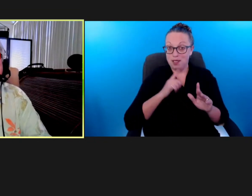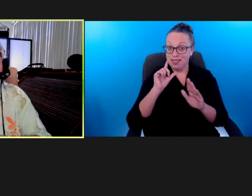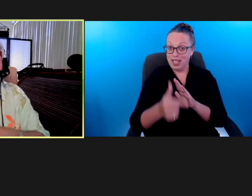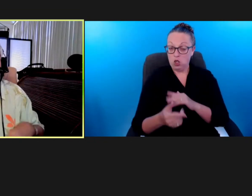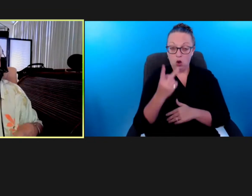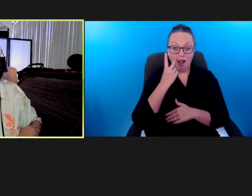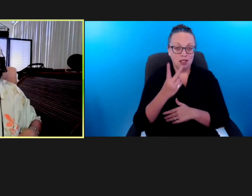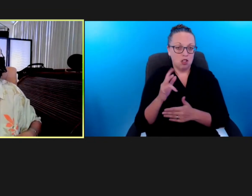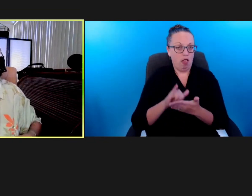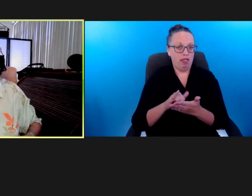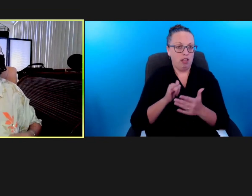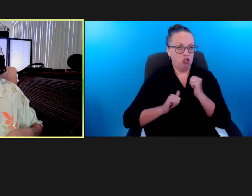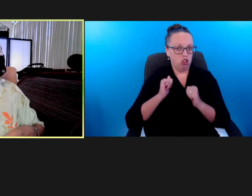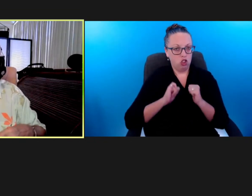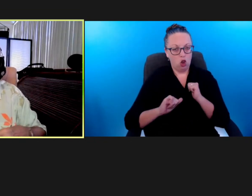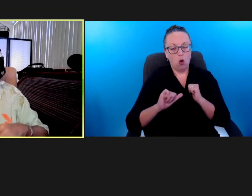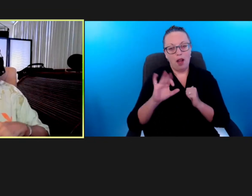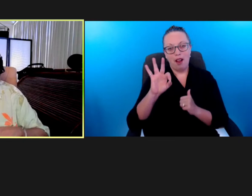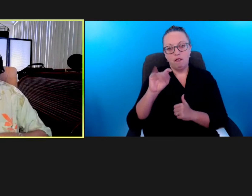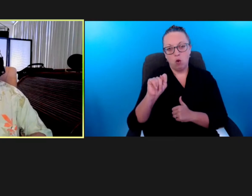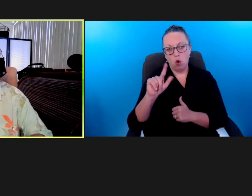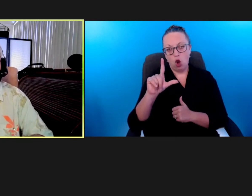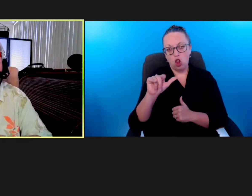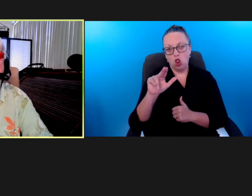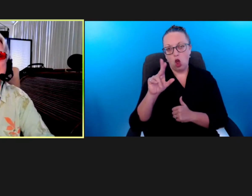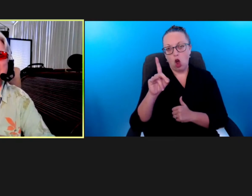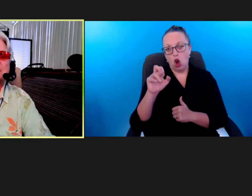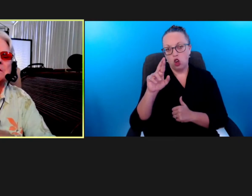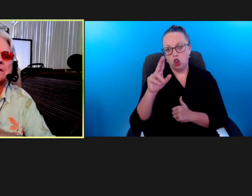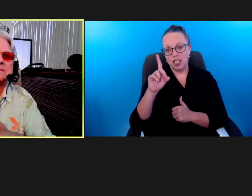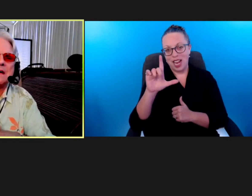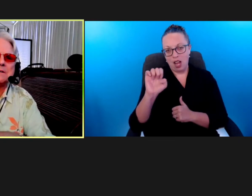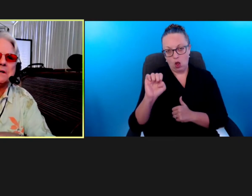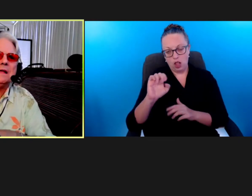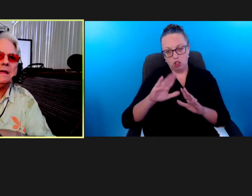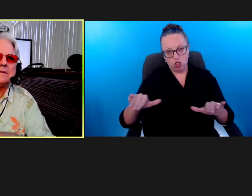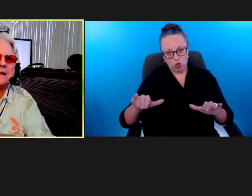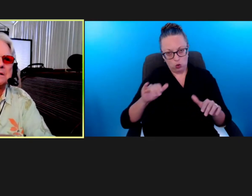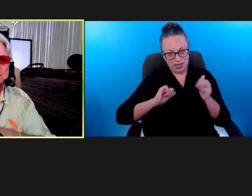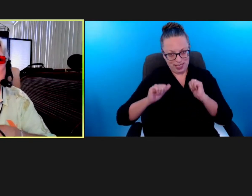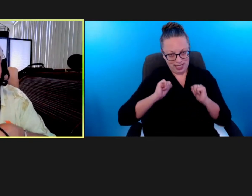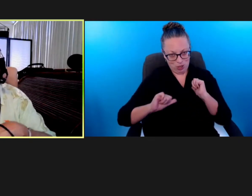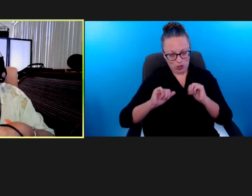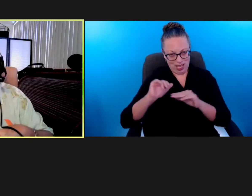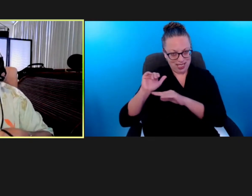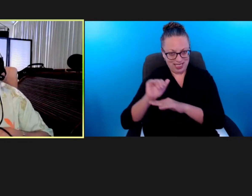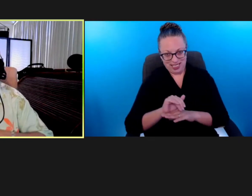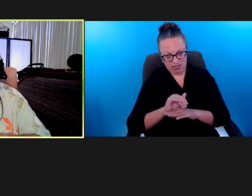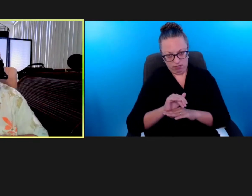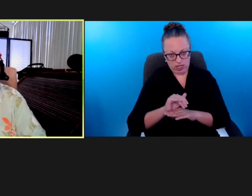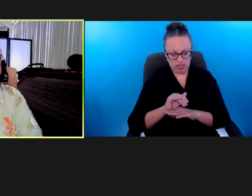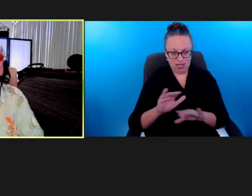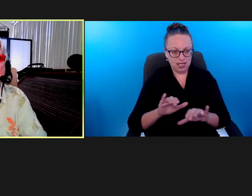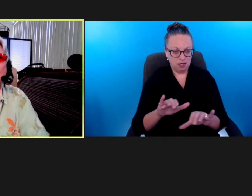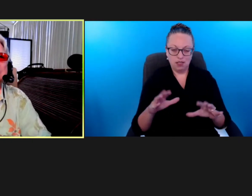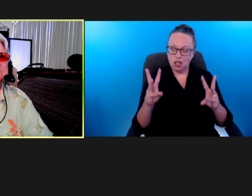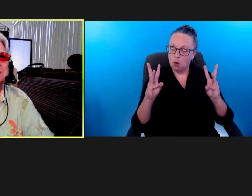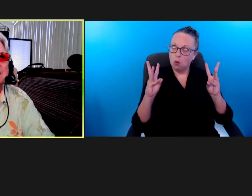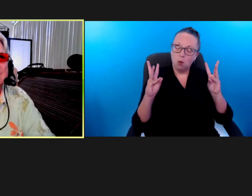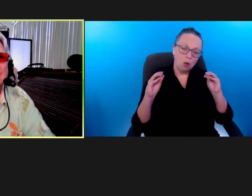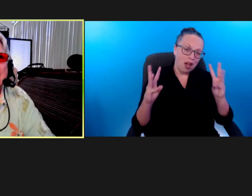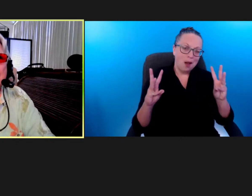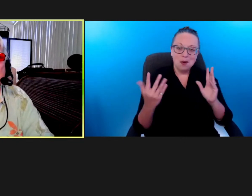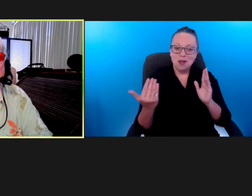produced by Fort Lauderdale Children's Theater as an evening activity during a TASH international meeting. Wow!